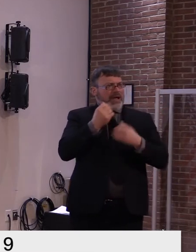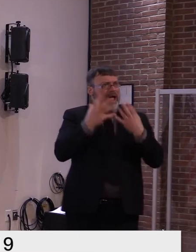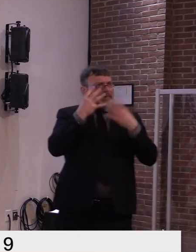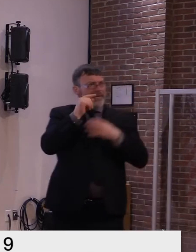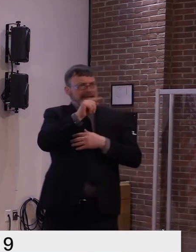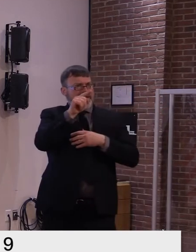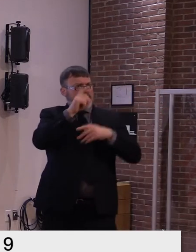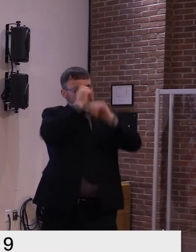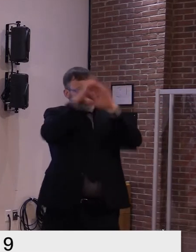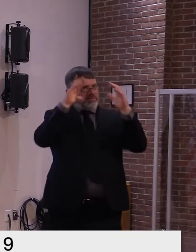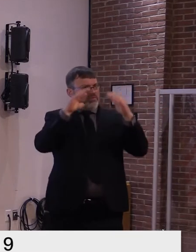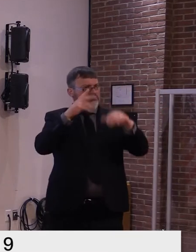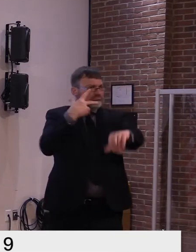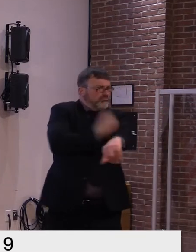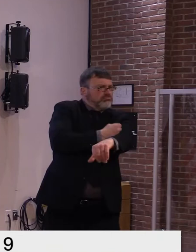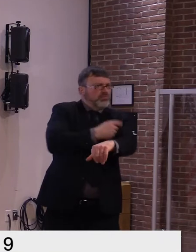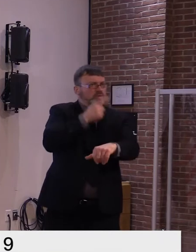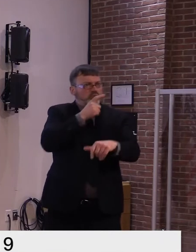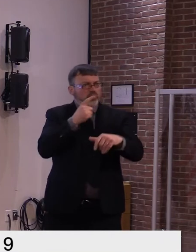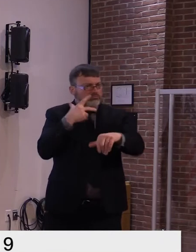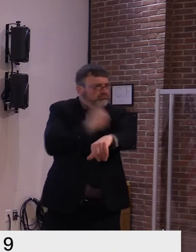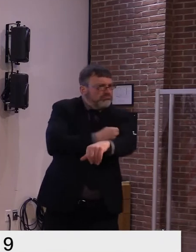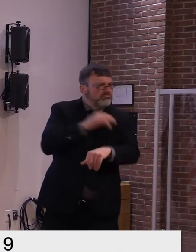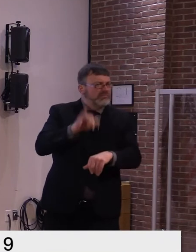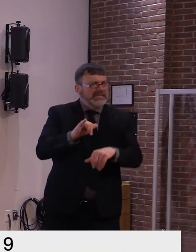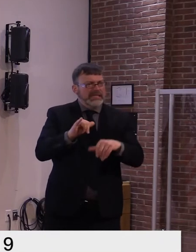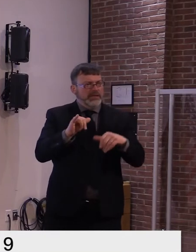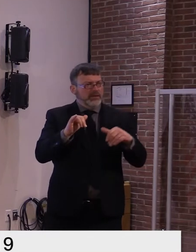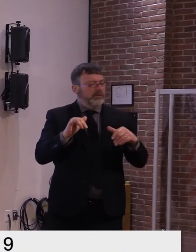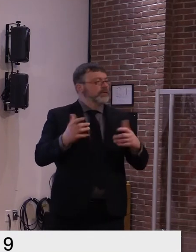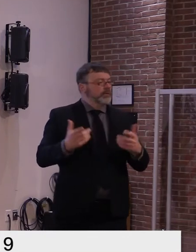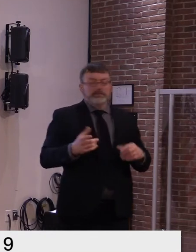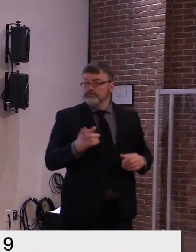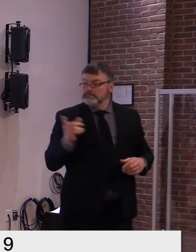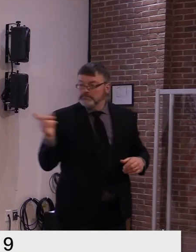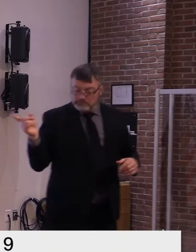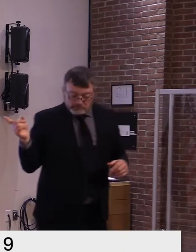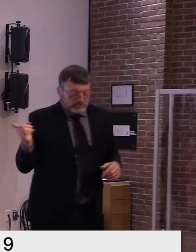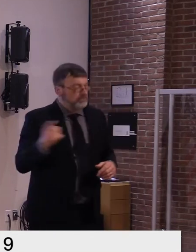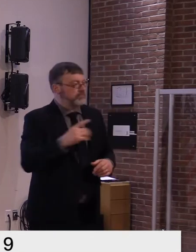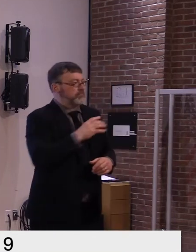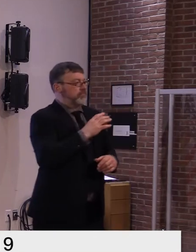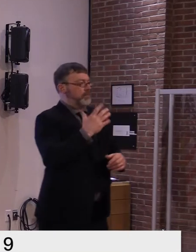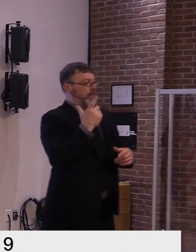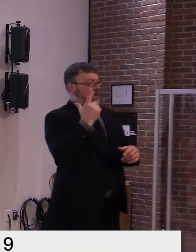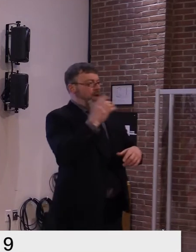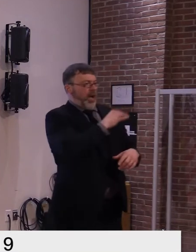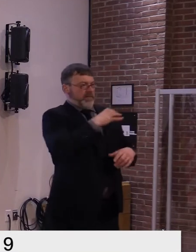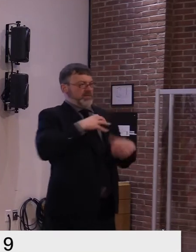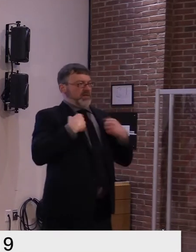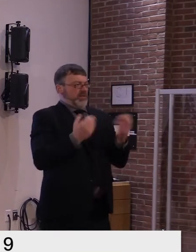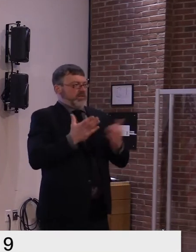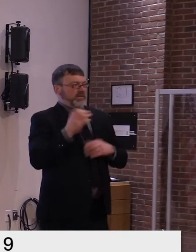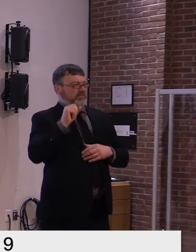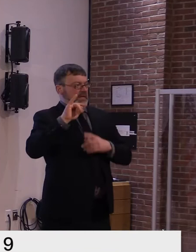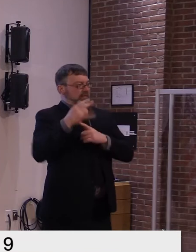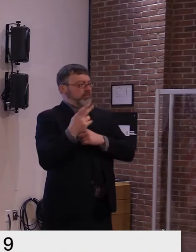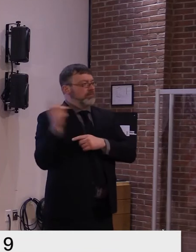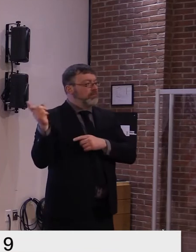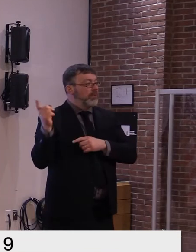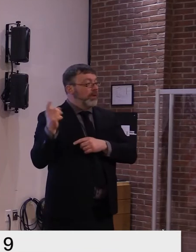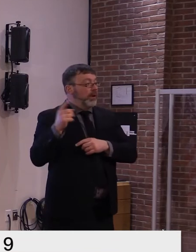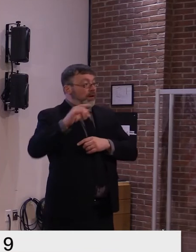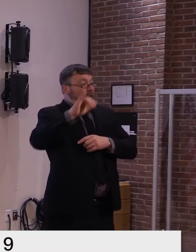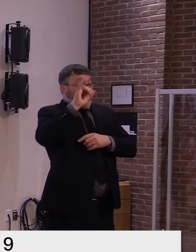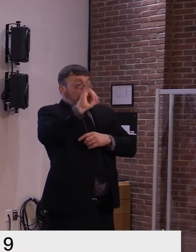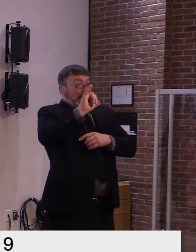done. Yeah, if it's to the general public, I think there's going to be several avenues by the time we get to the general public. And I